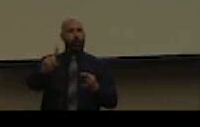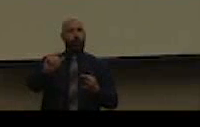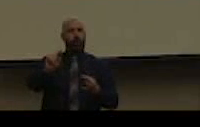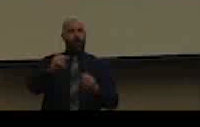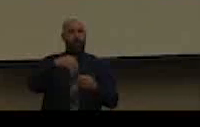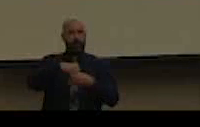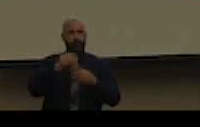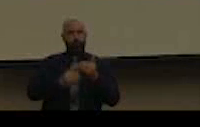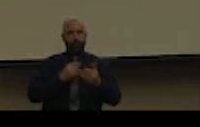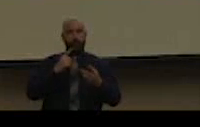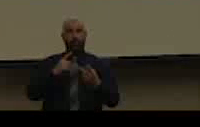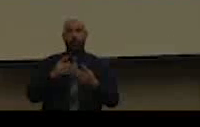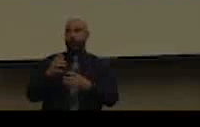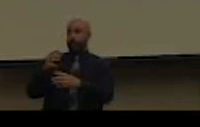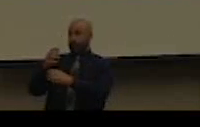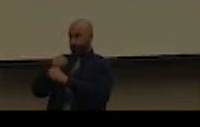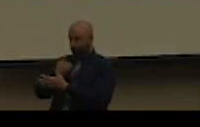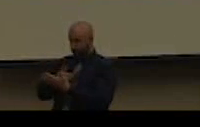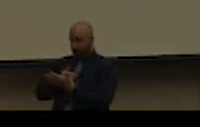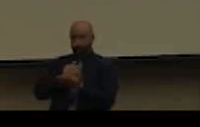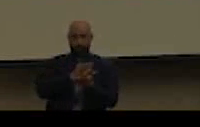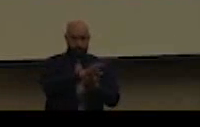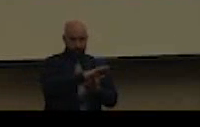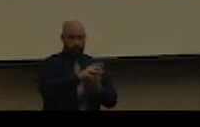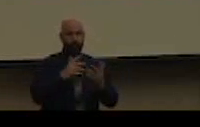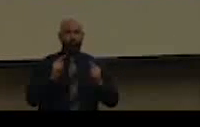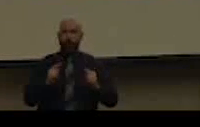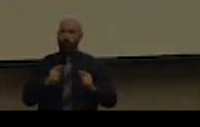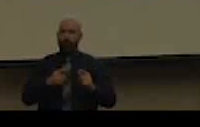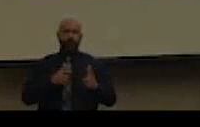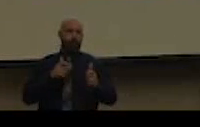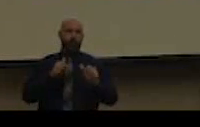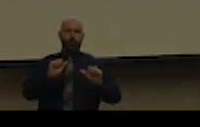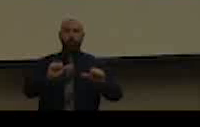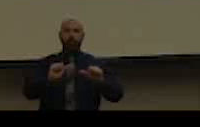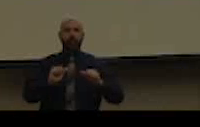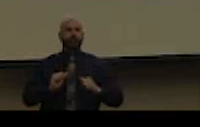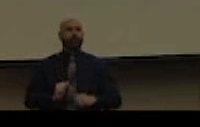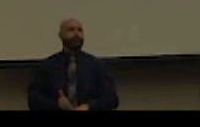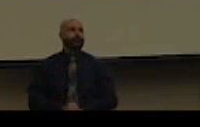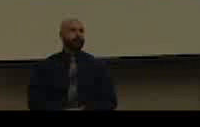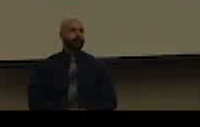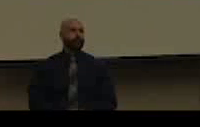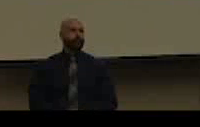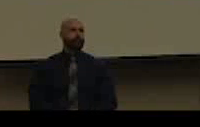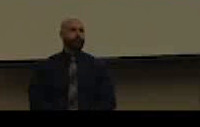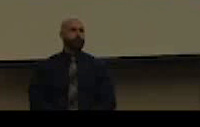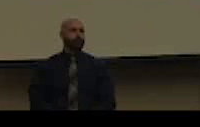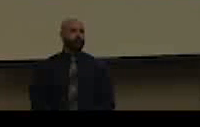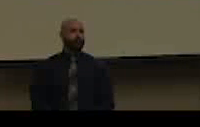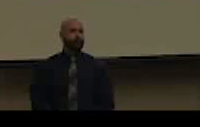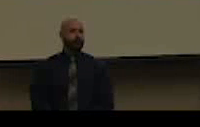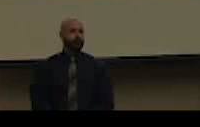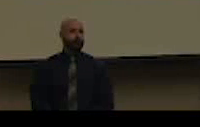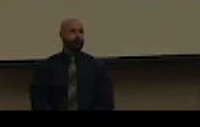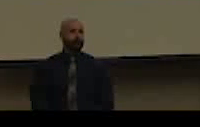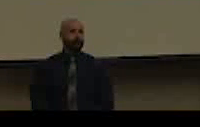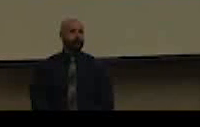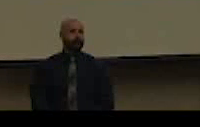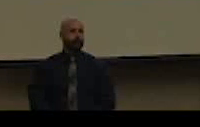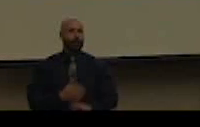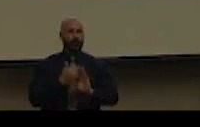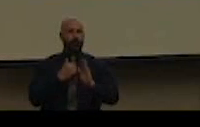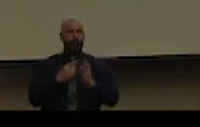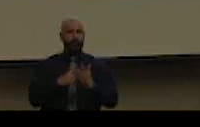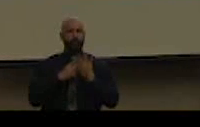as the gap that leaves, both from the plan that you've asked and the need that exists. Before I jump into the particulars, one of our bridge